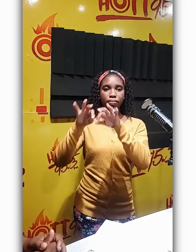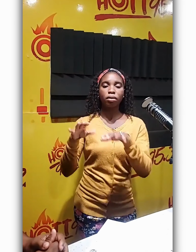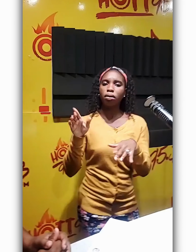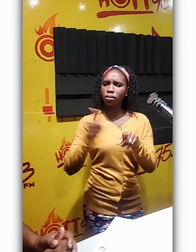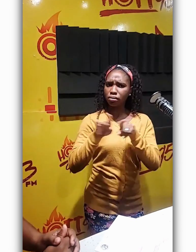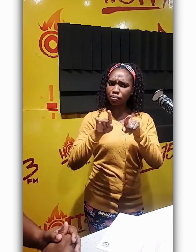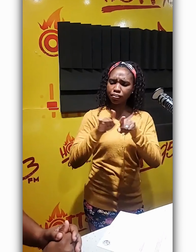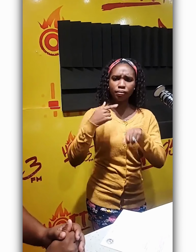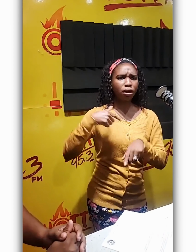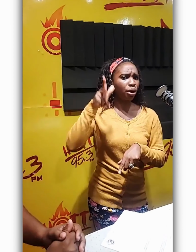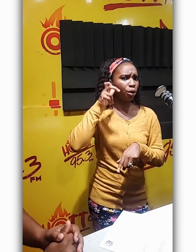a film,